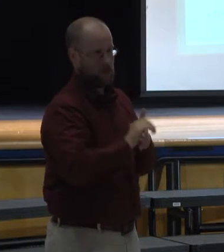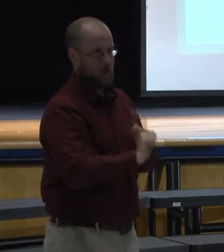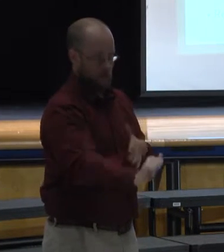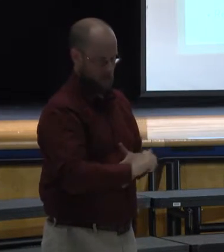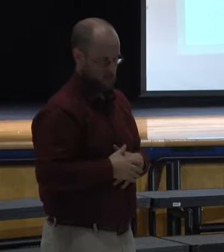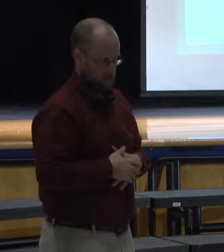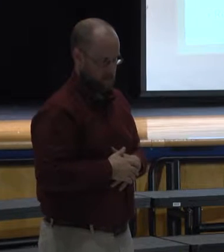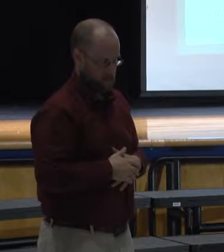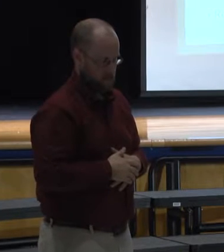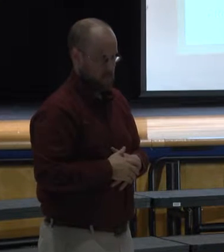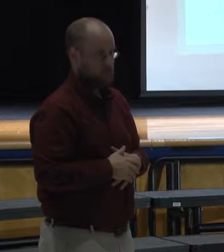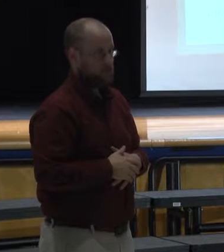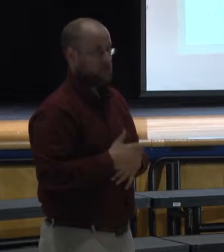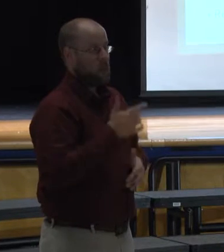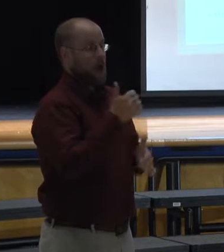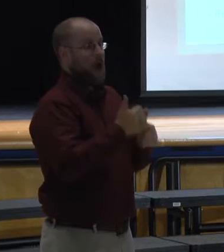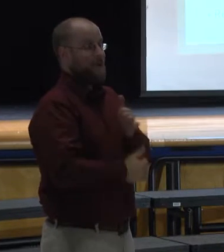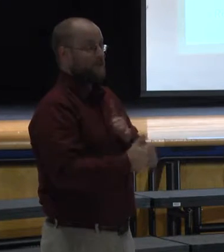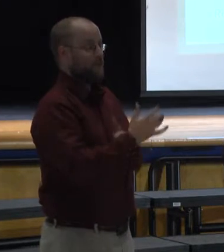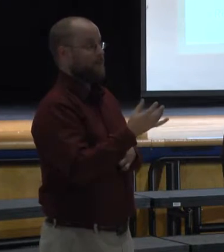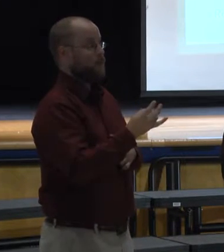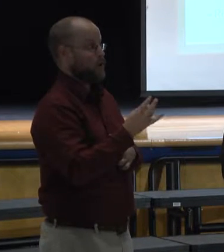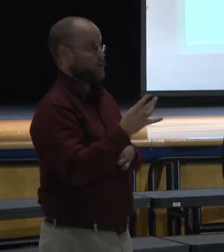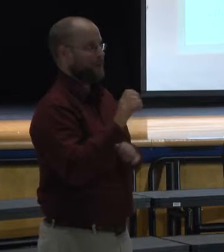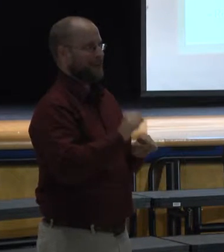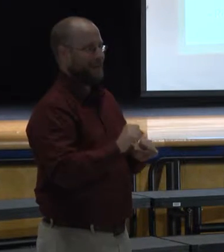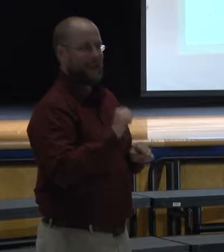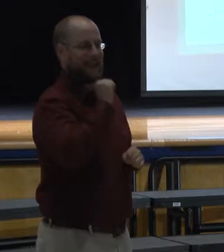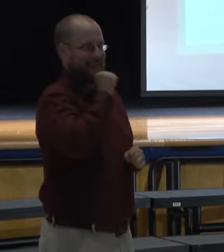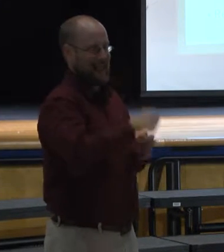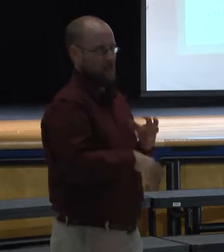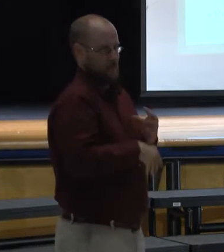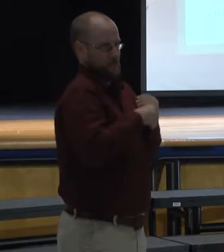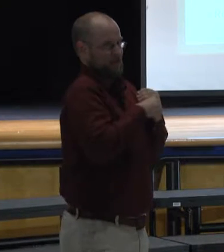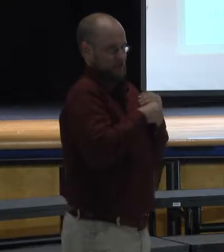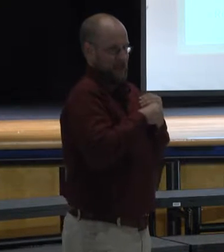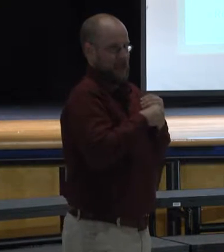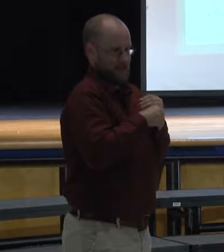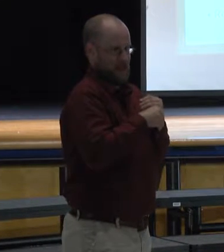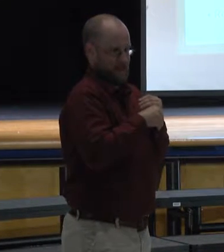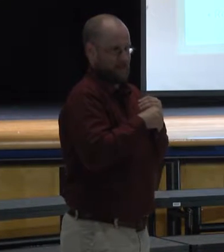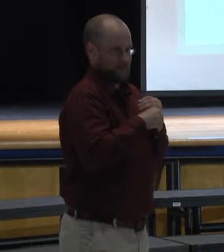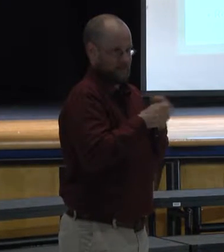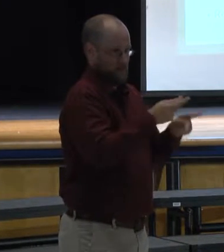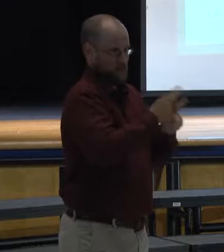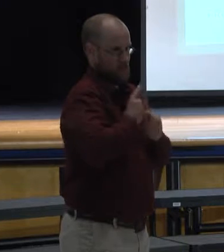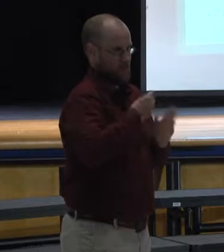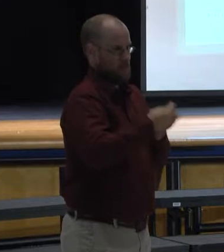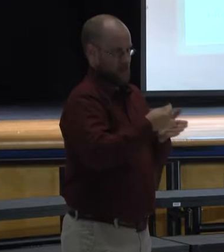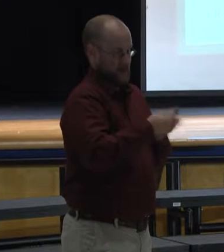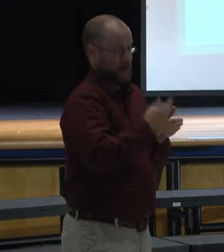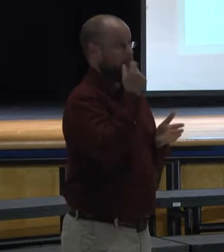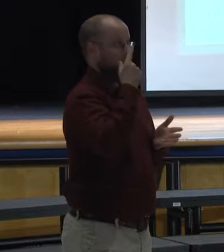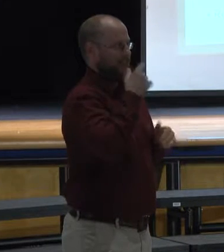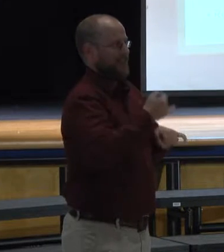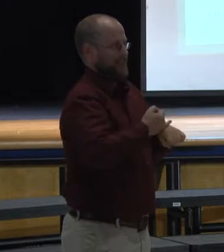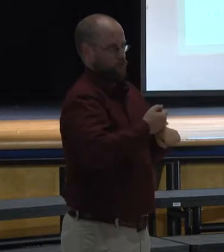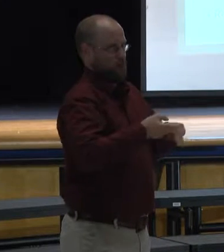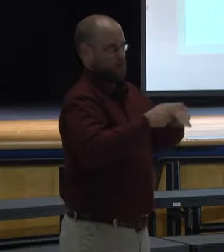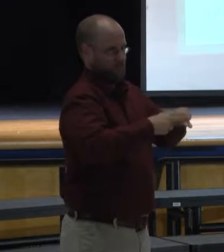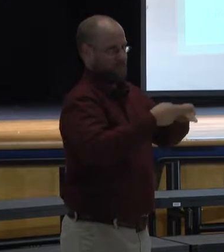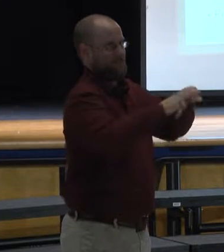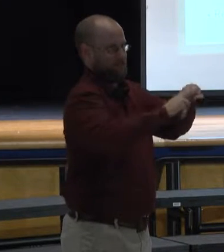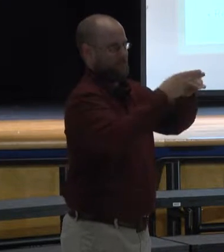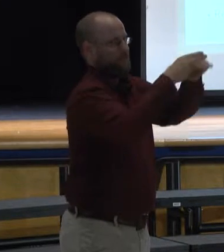Every freshman could also qualify for unsubsidized student loan money, which does accrue interest while the student's in